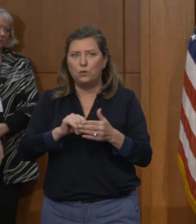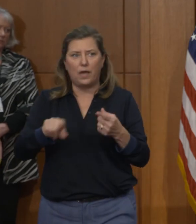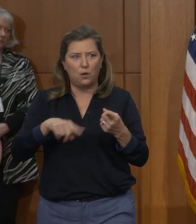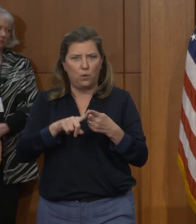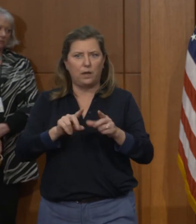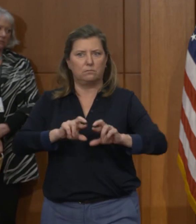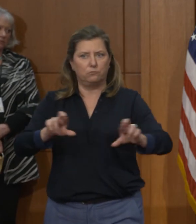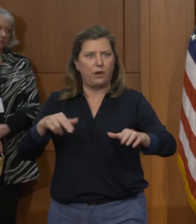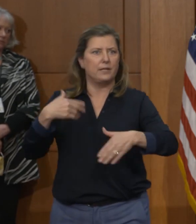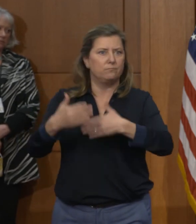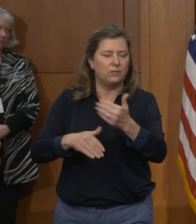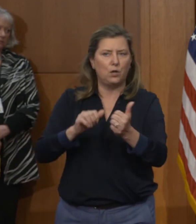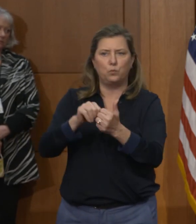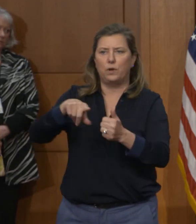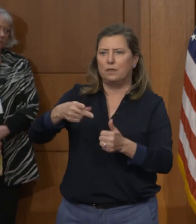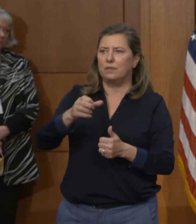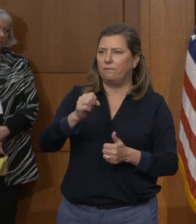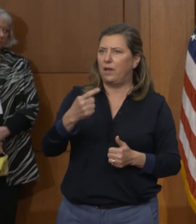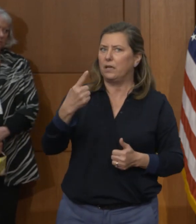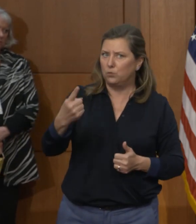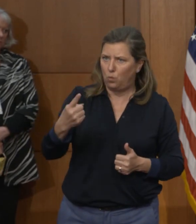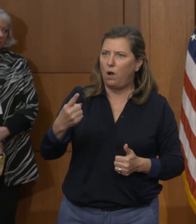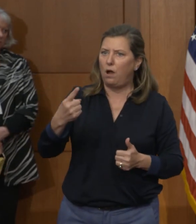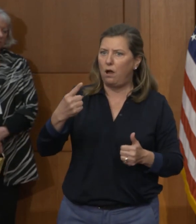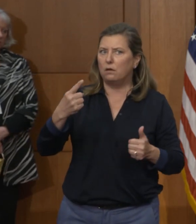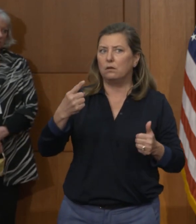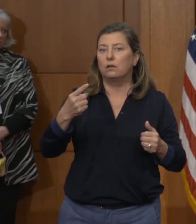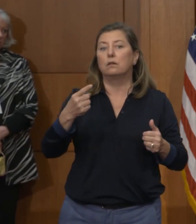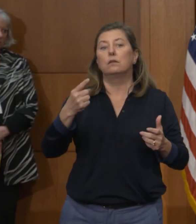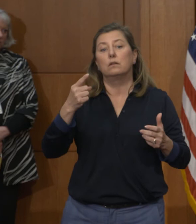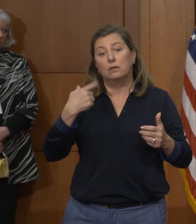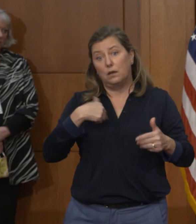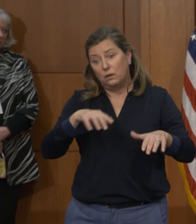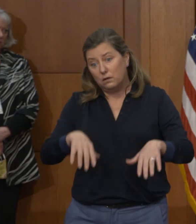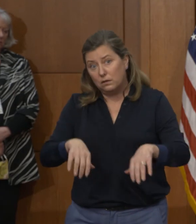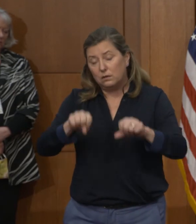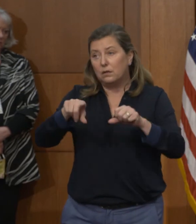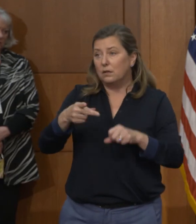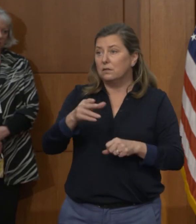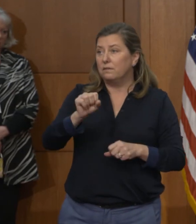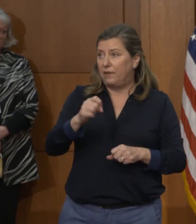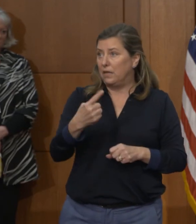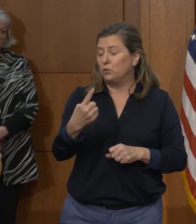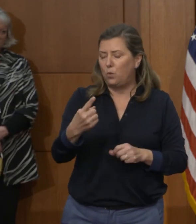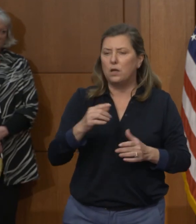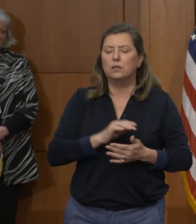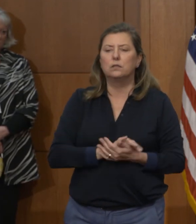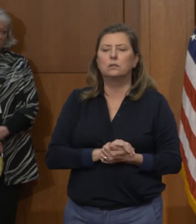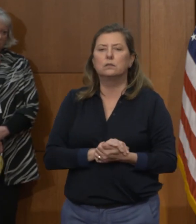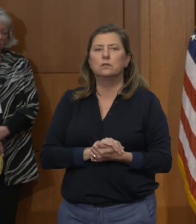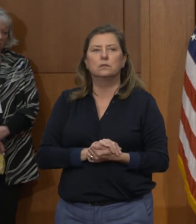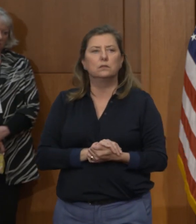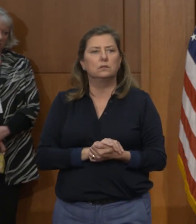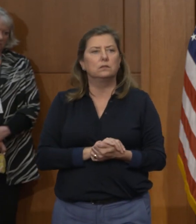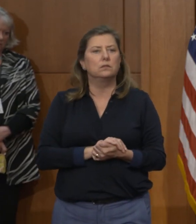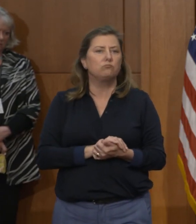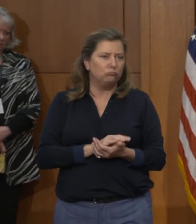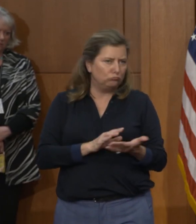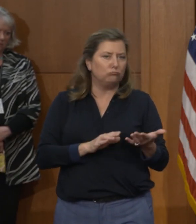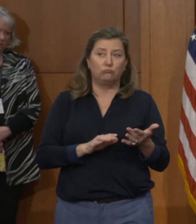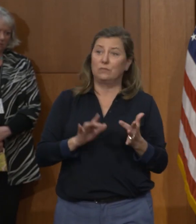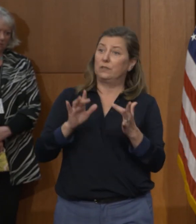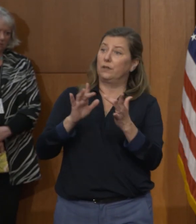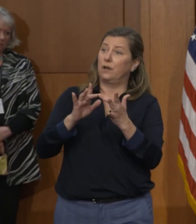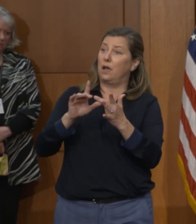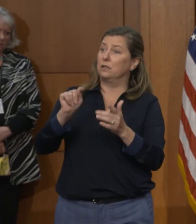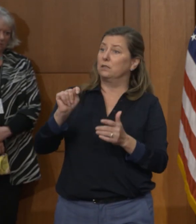to prepare for phase one and going into phase one of recovery. As you pointed out, contact